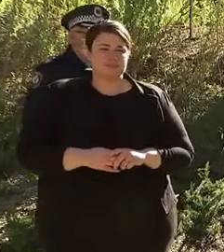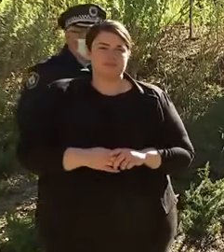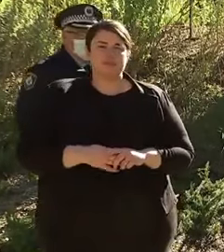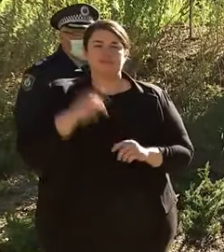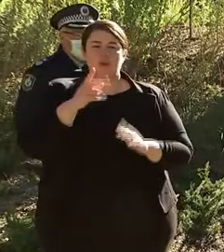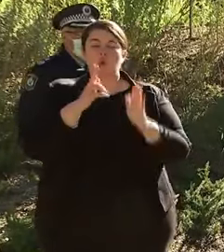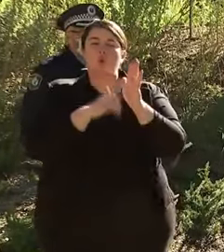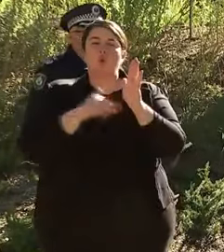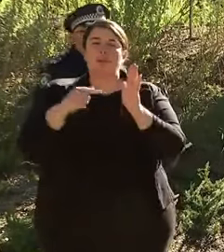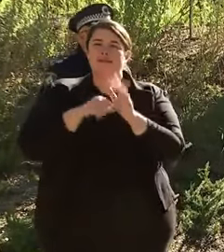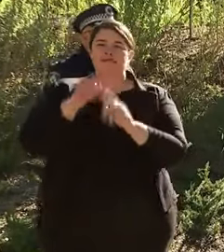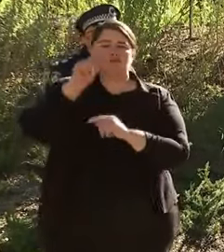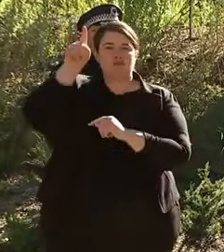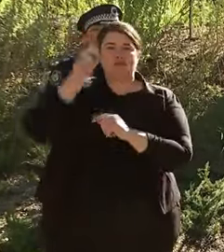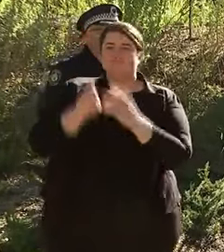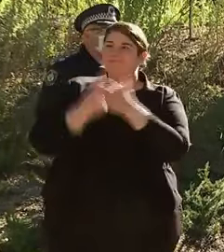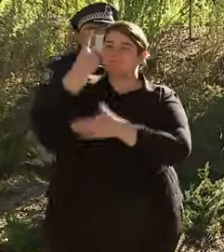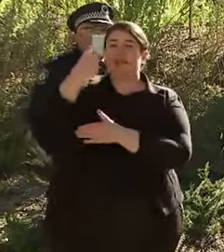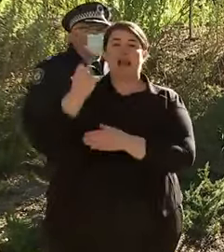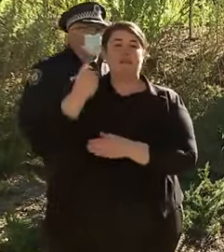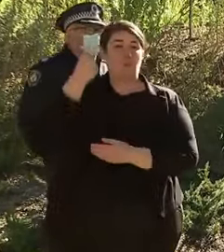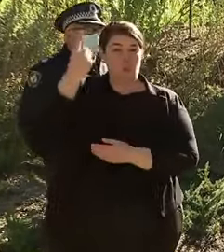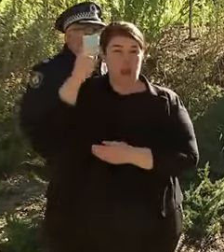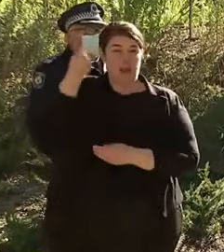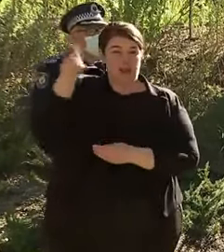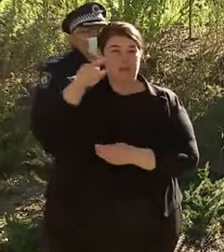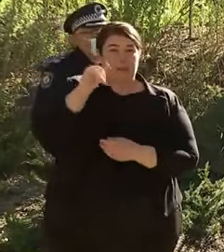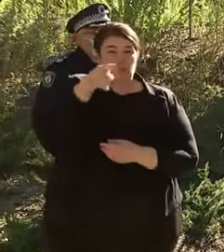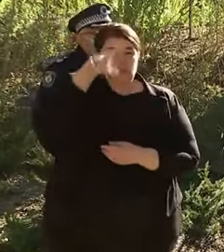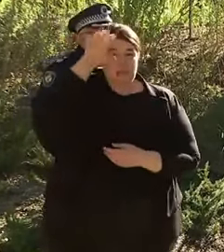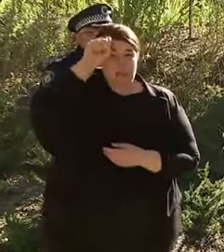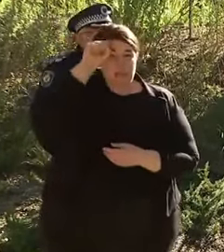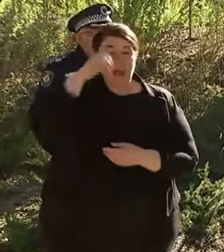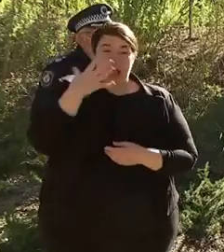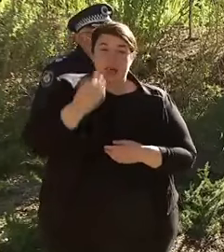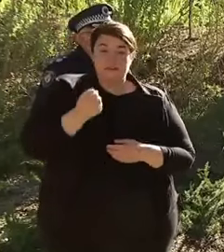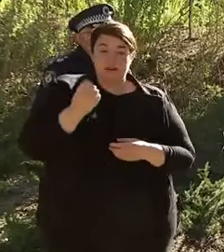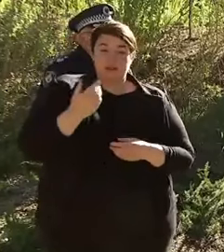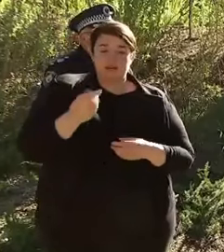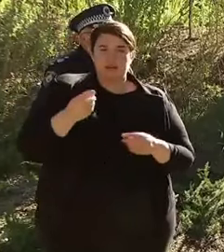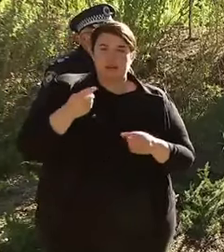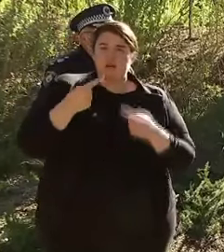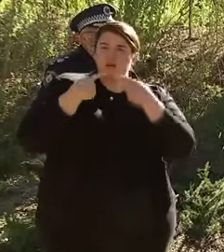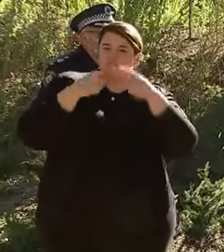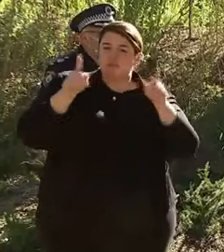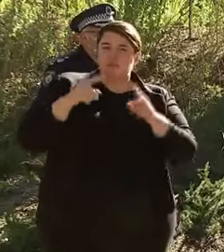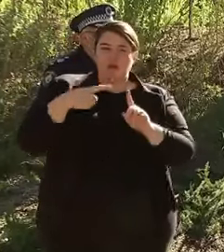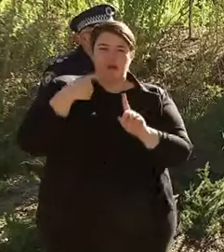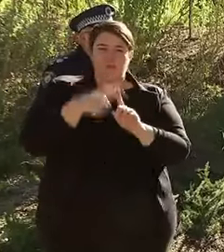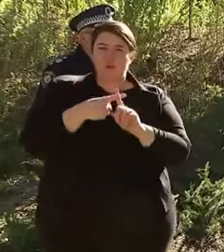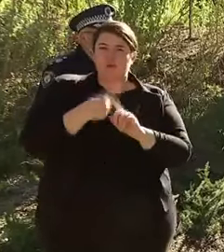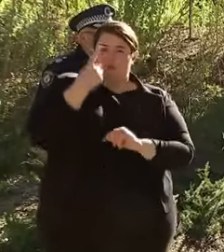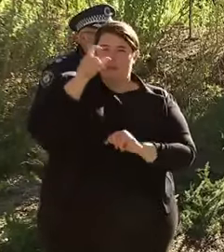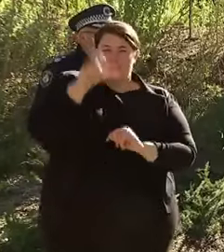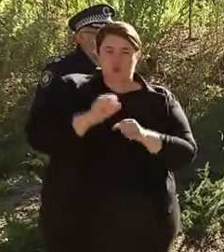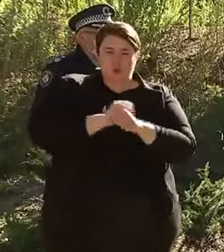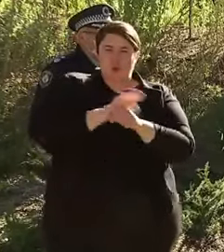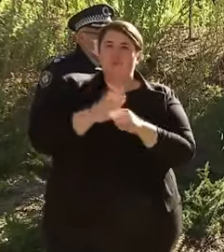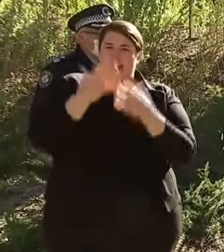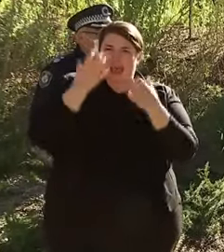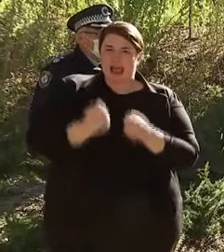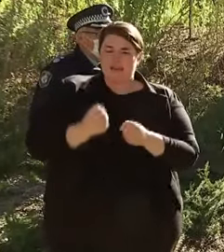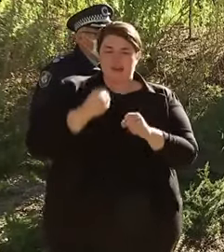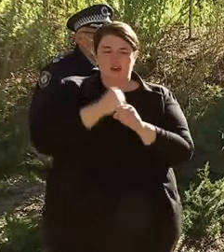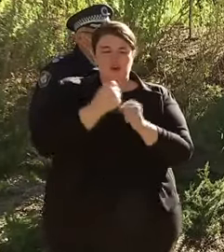Northern Territory. So you might recall that there was discussed a positive case related to the